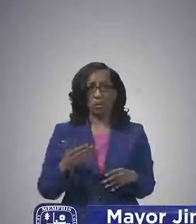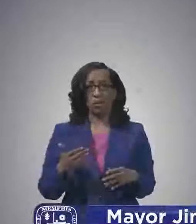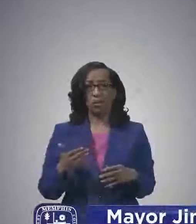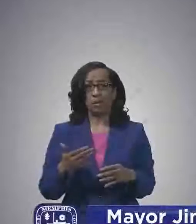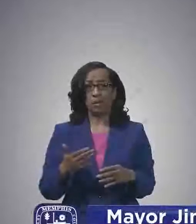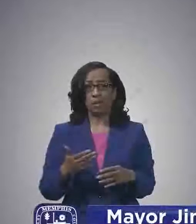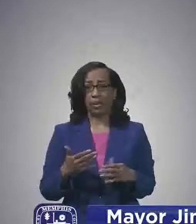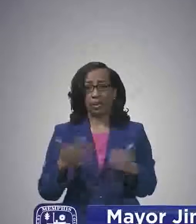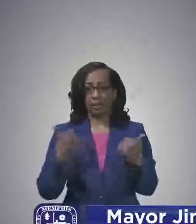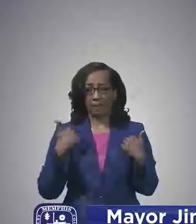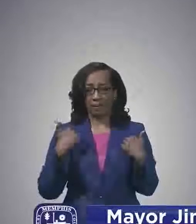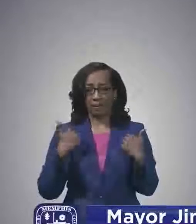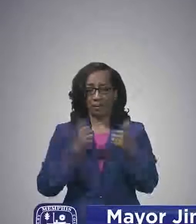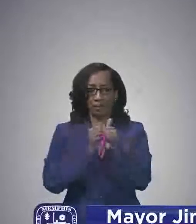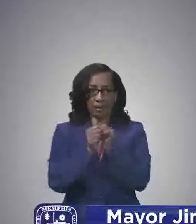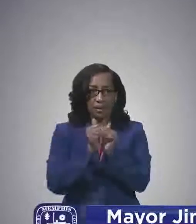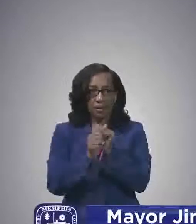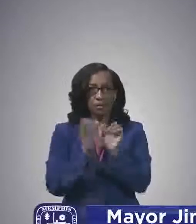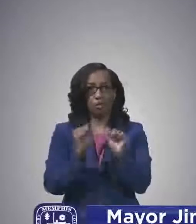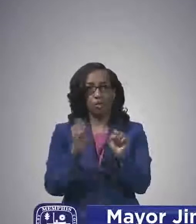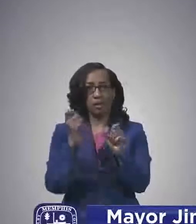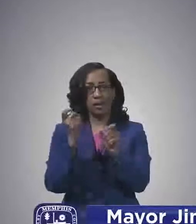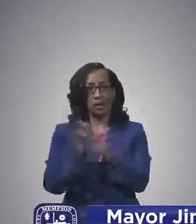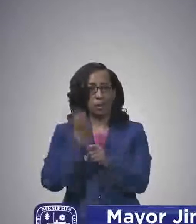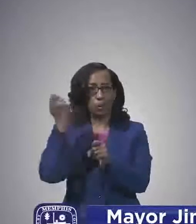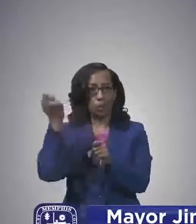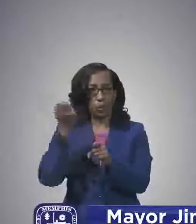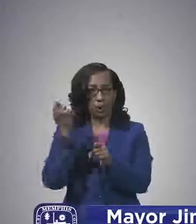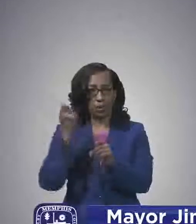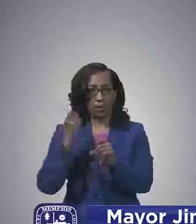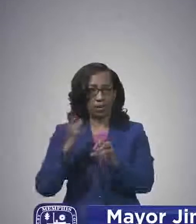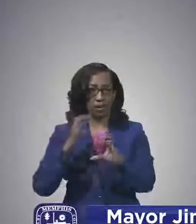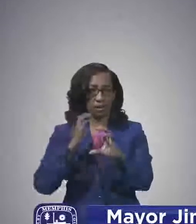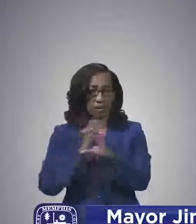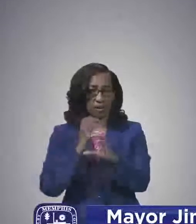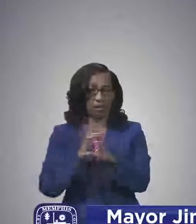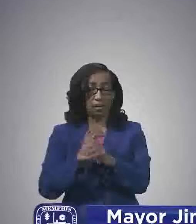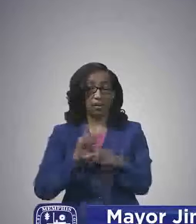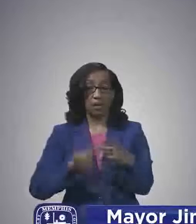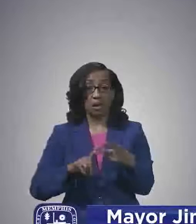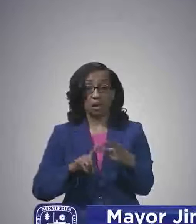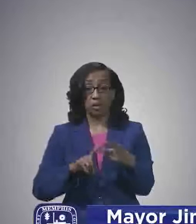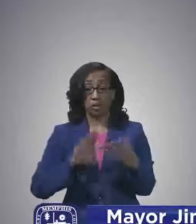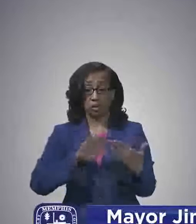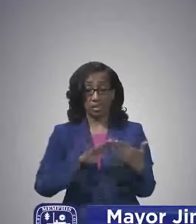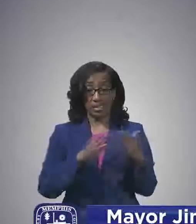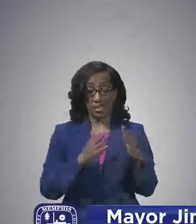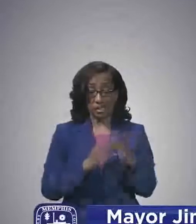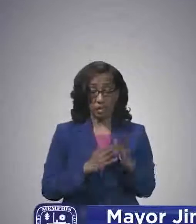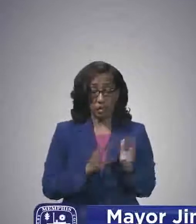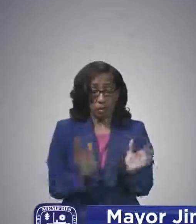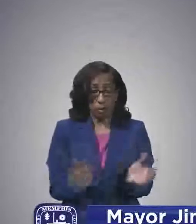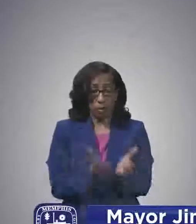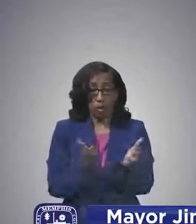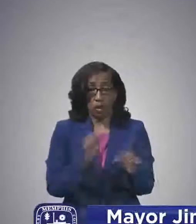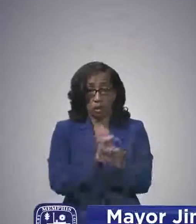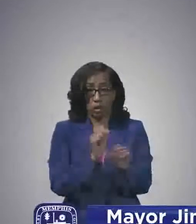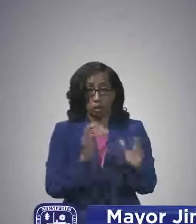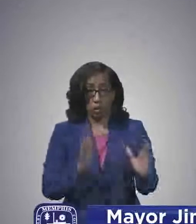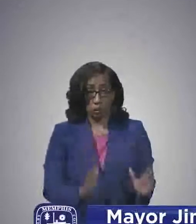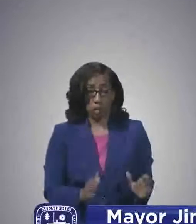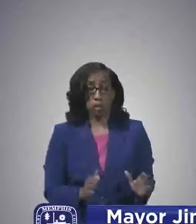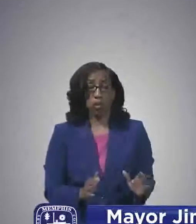a sweepstakes for an automobile. On the city side, we've been incentivizing our employees